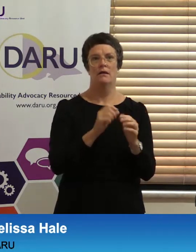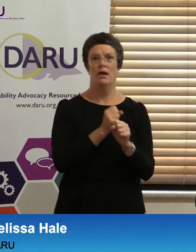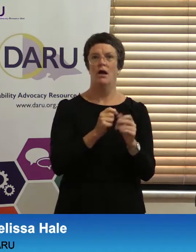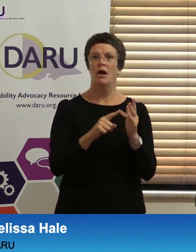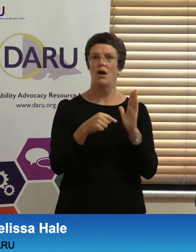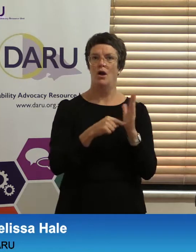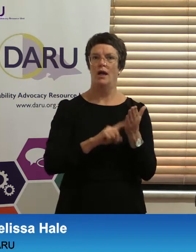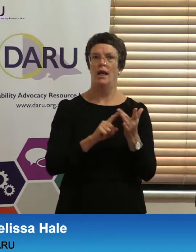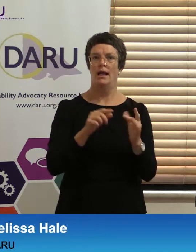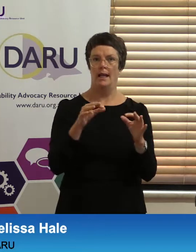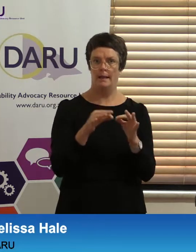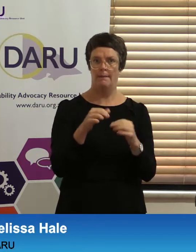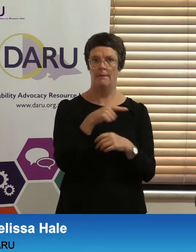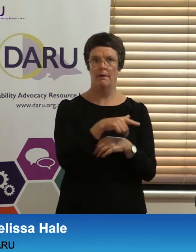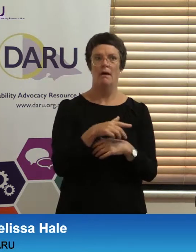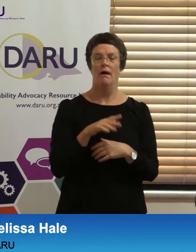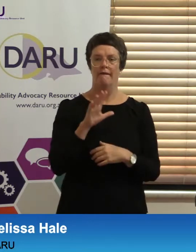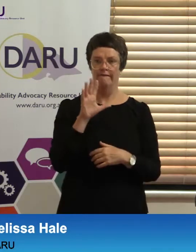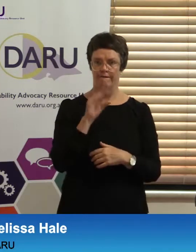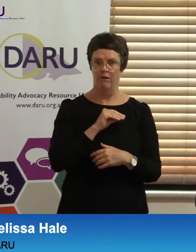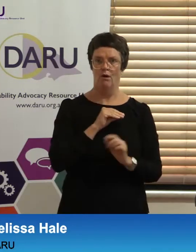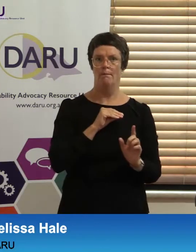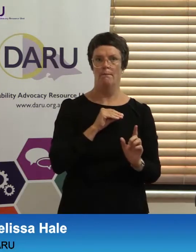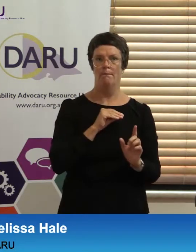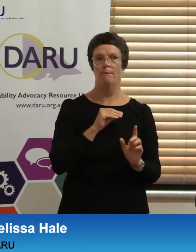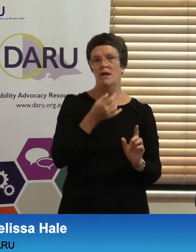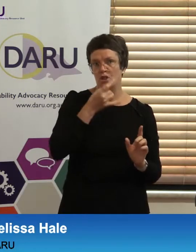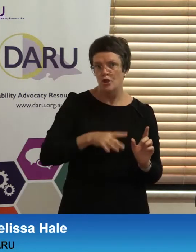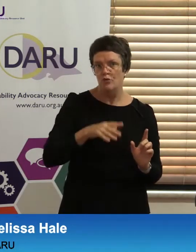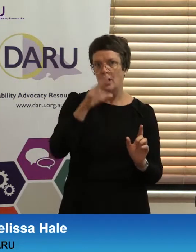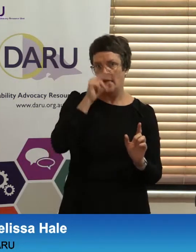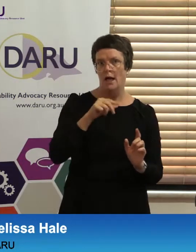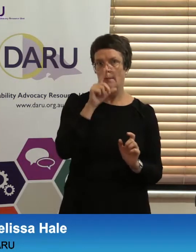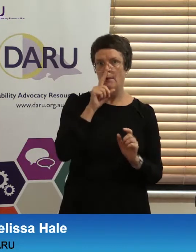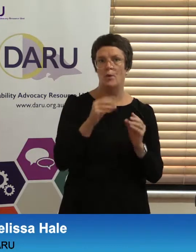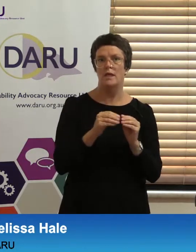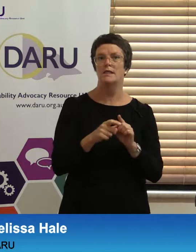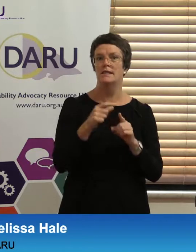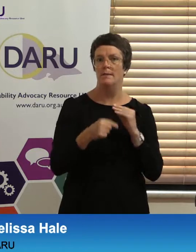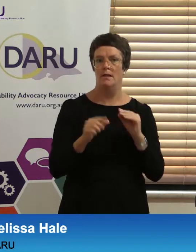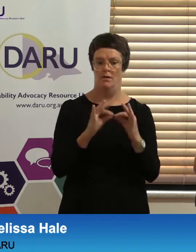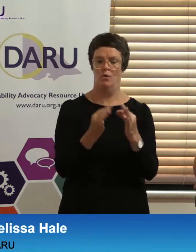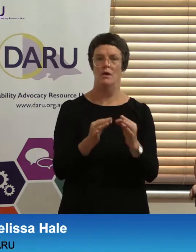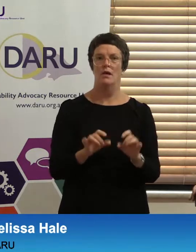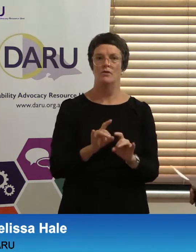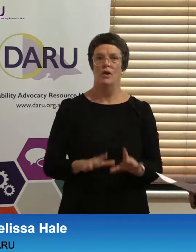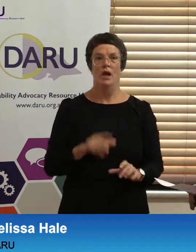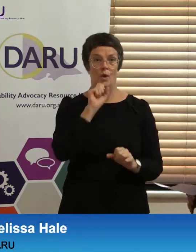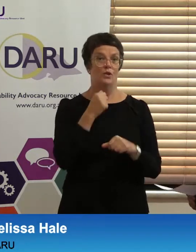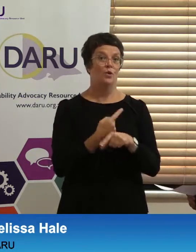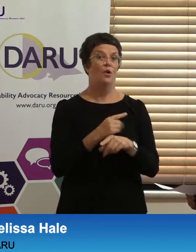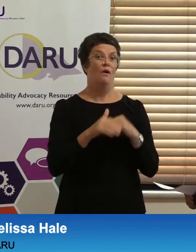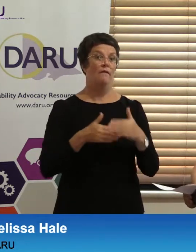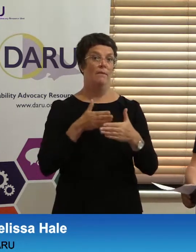will present on progress towards an inclusive education for children and young people with a disability in Australia. So please welcome